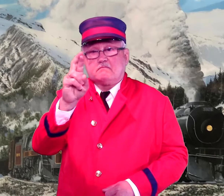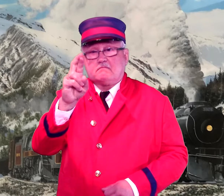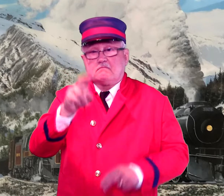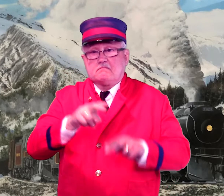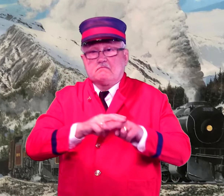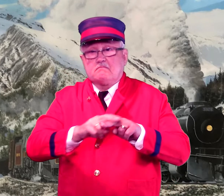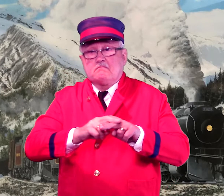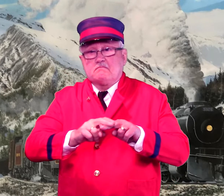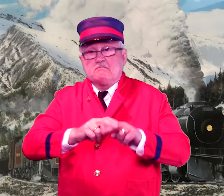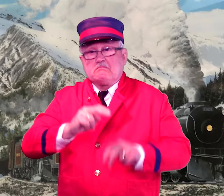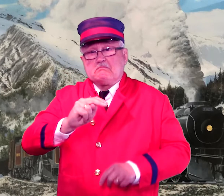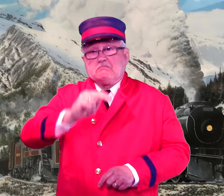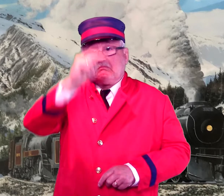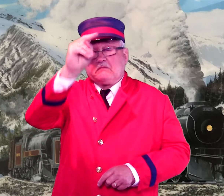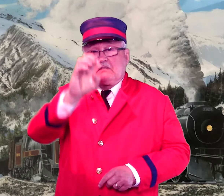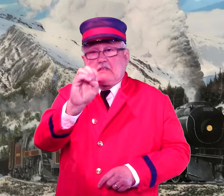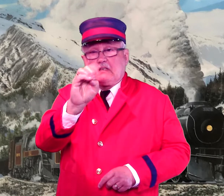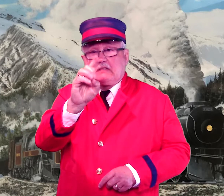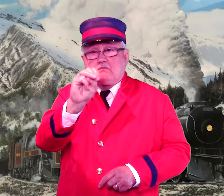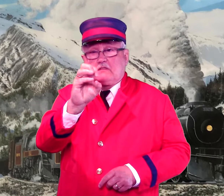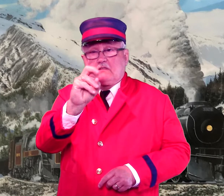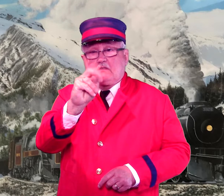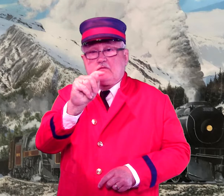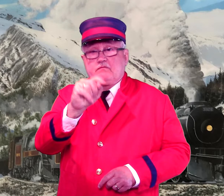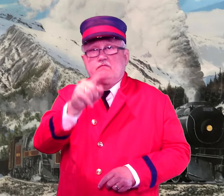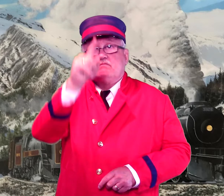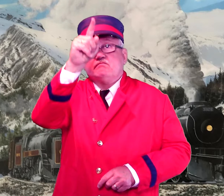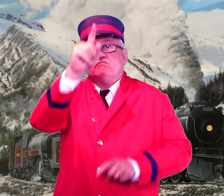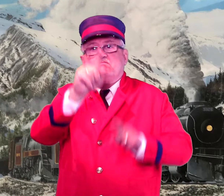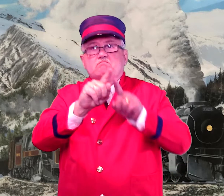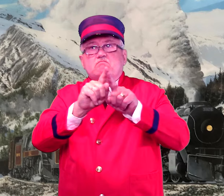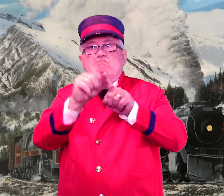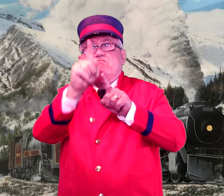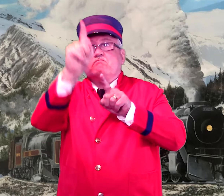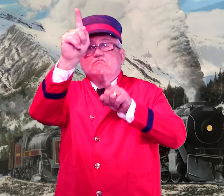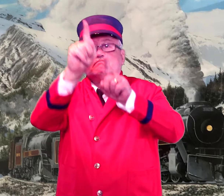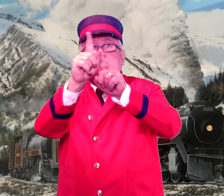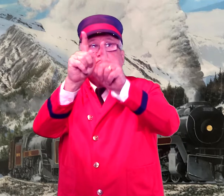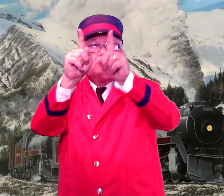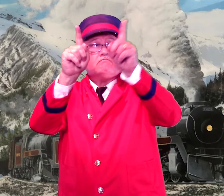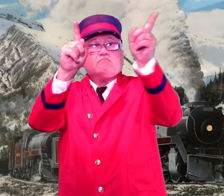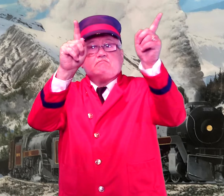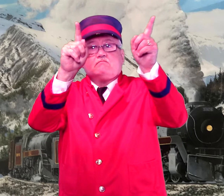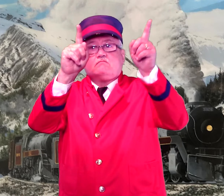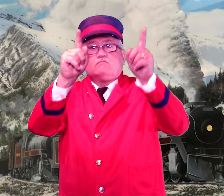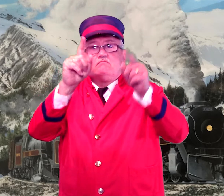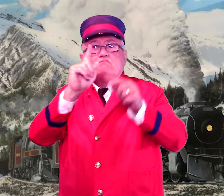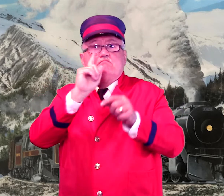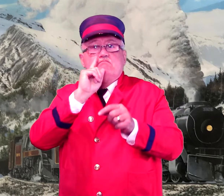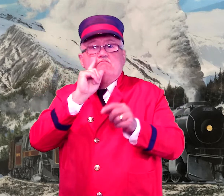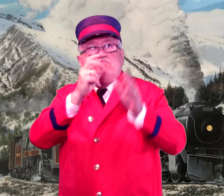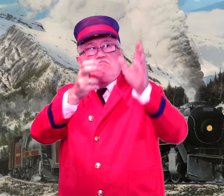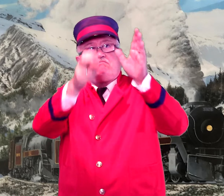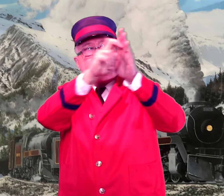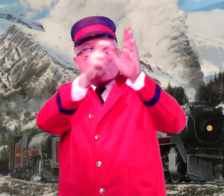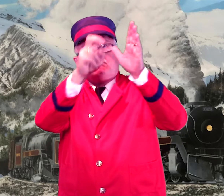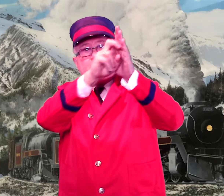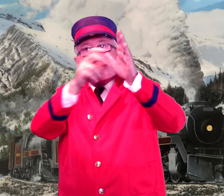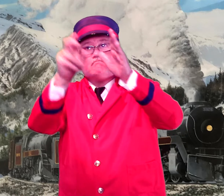The Northern Alberta Railway serviced points north of Edmonton. The train would go and pick